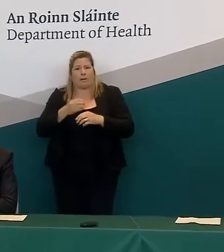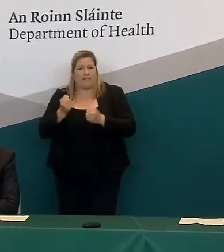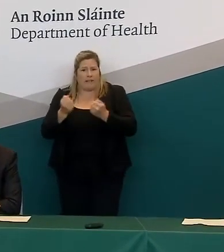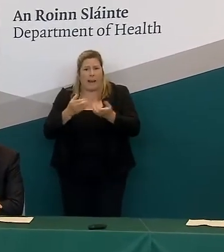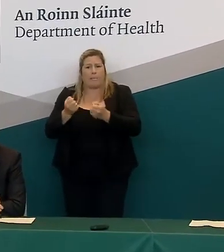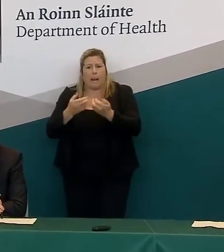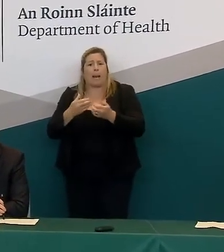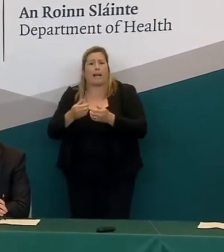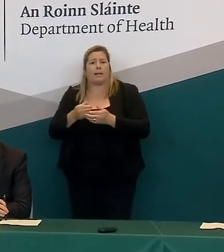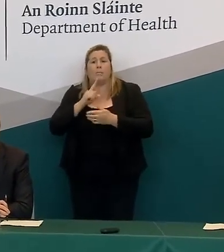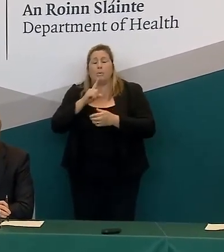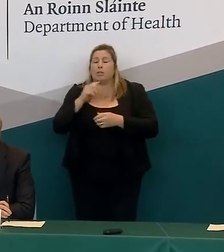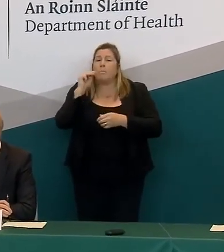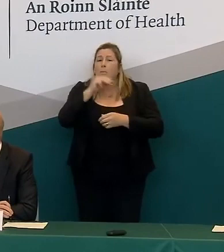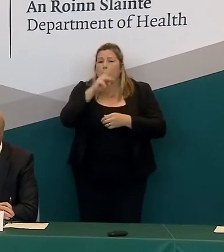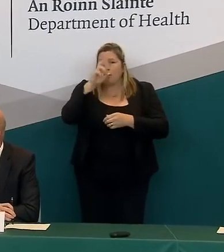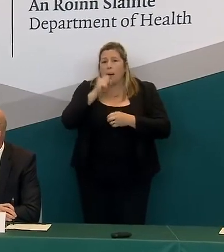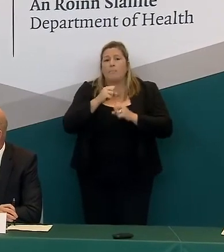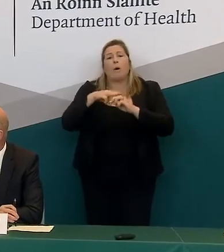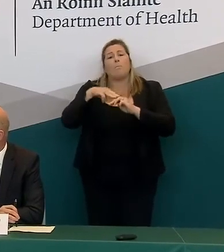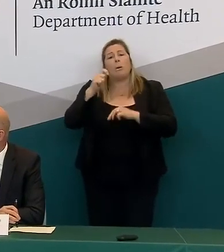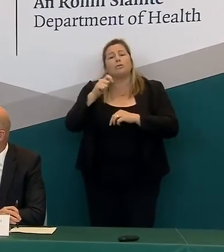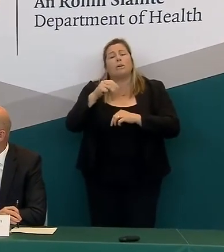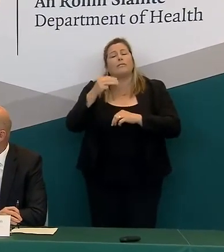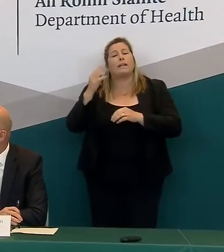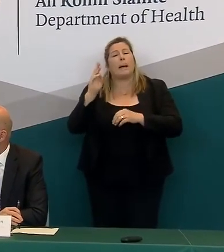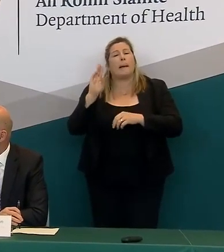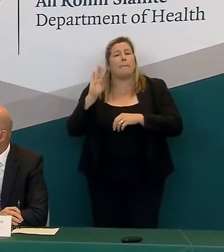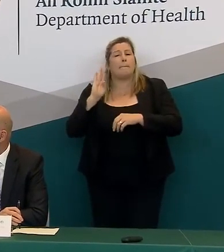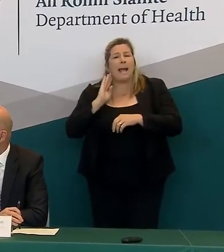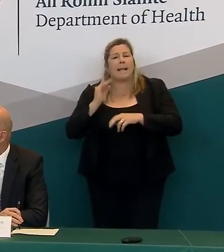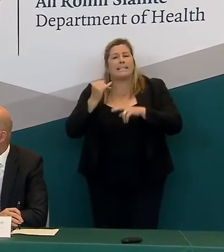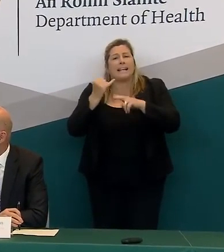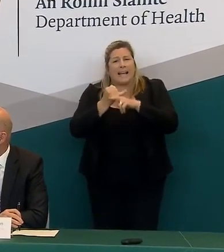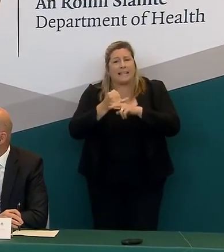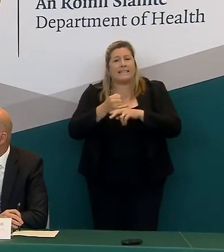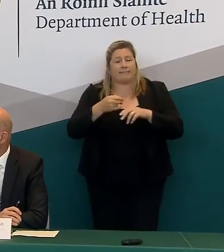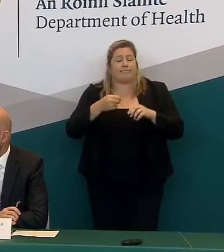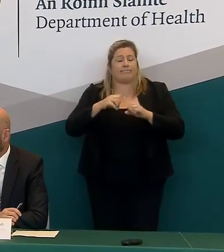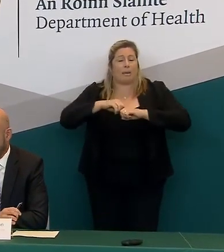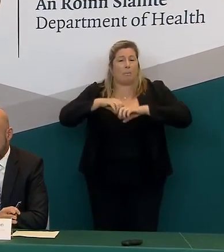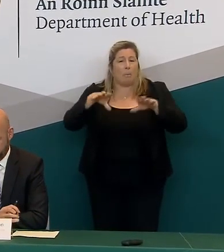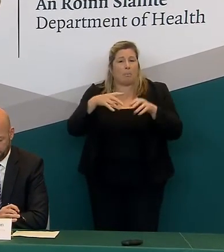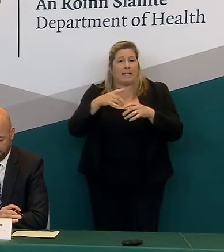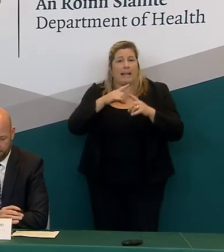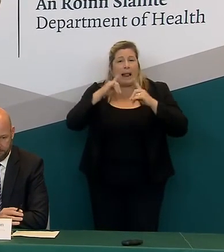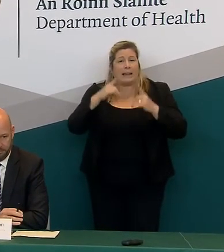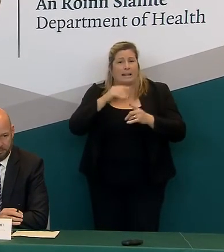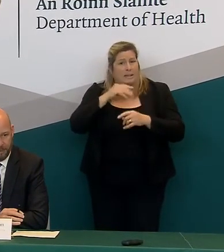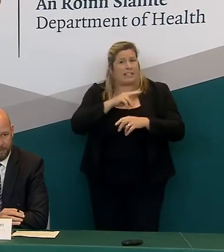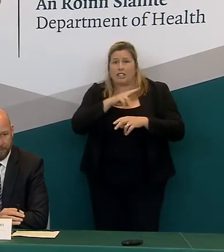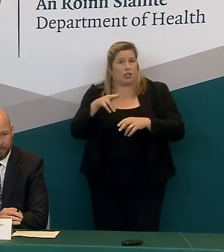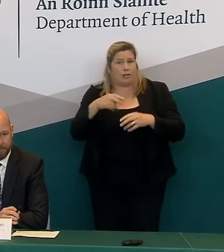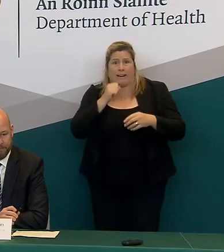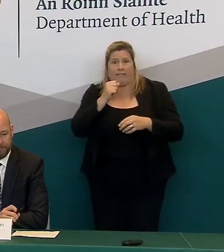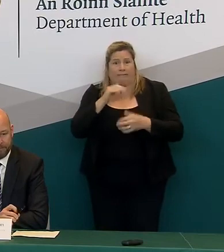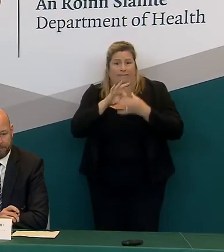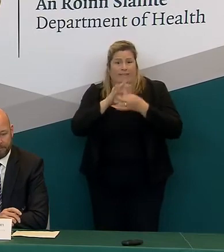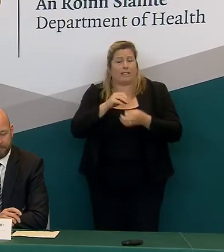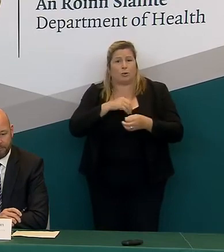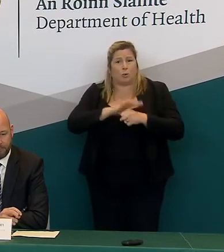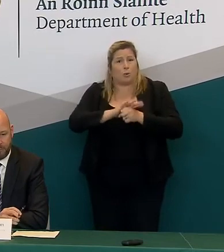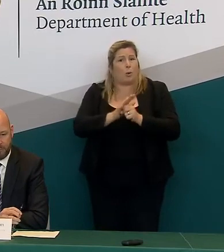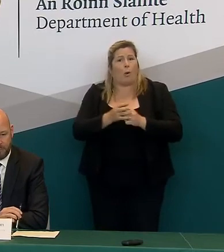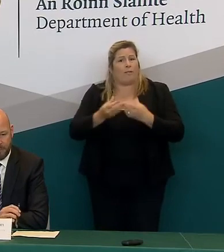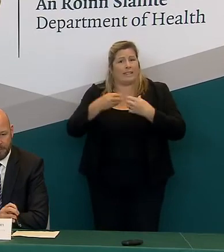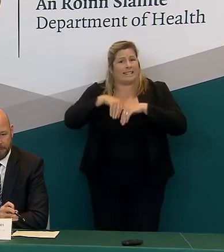remember, most of the beds in the public health system are occupied by people who do not have COVID, who are attending for other reasons, related to other